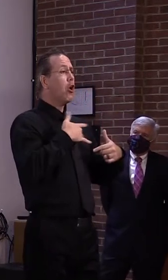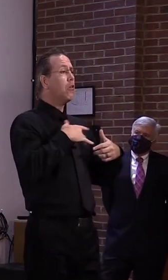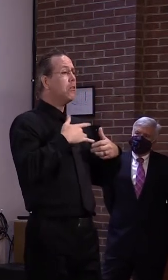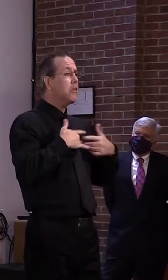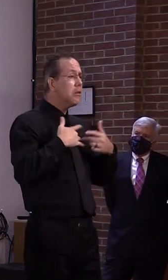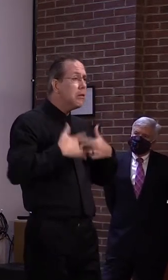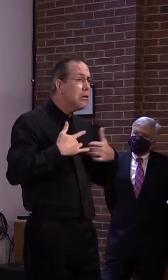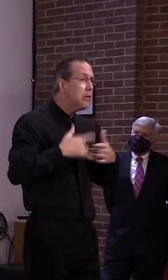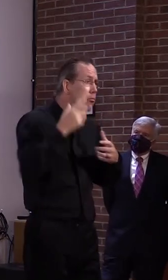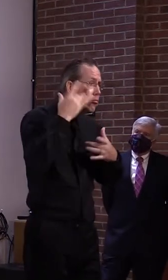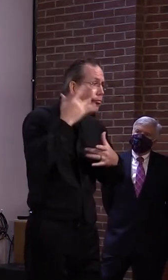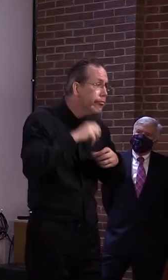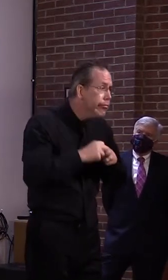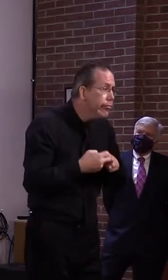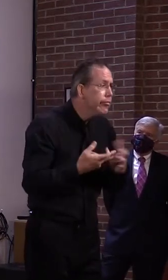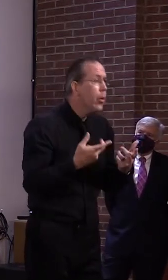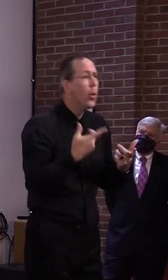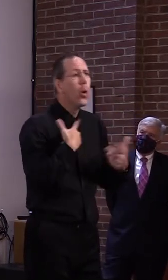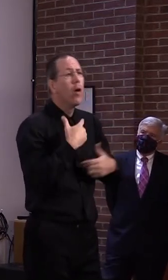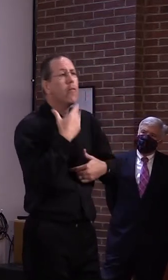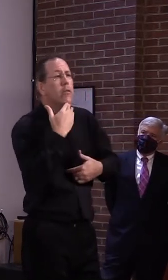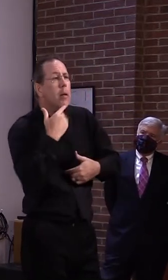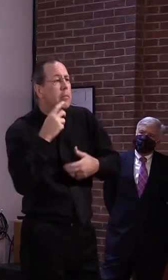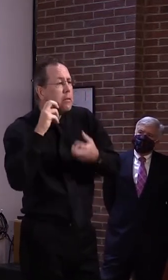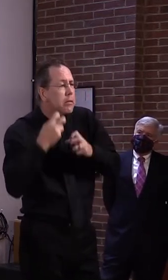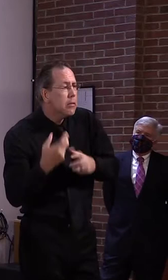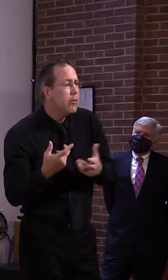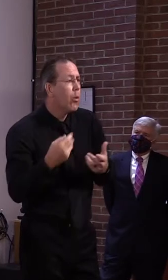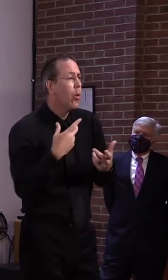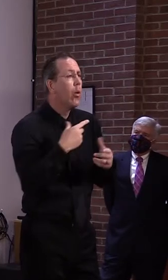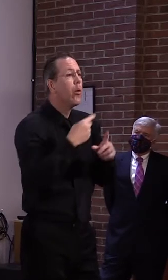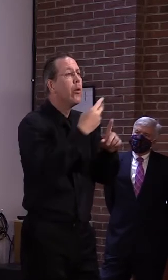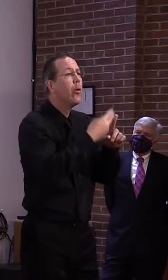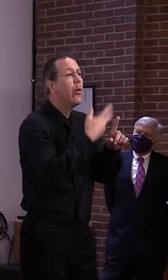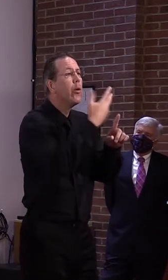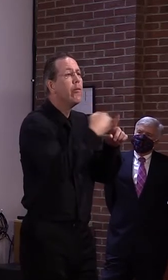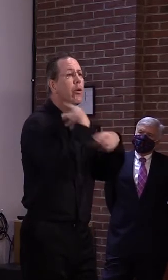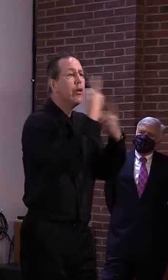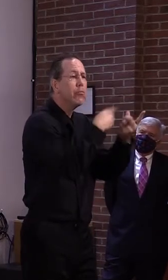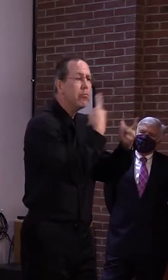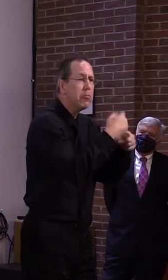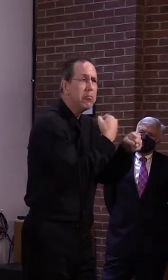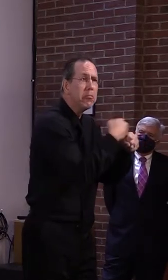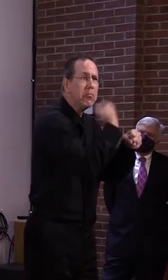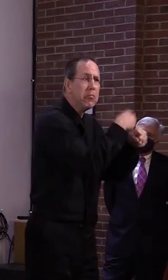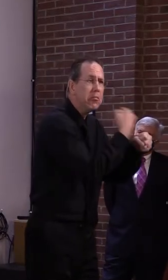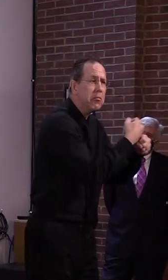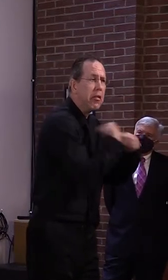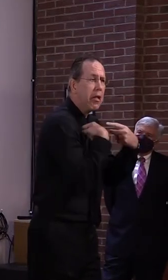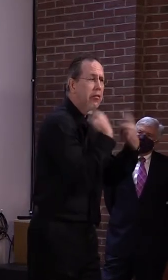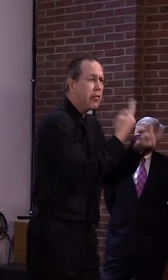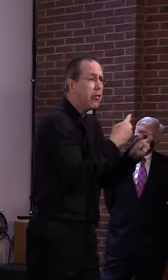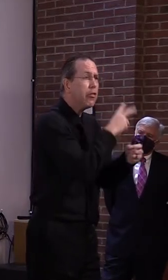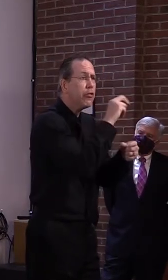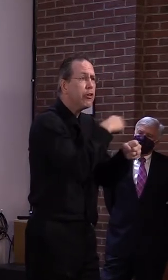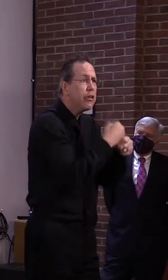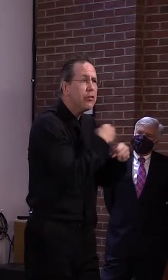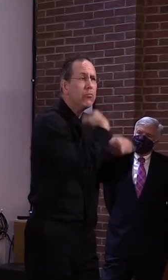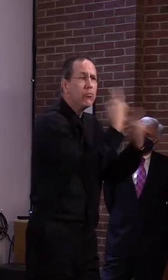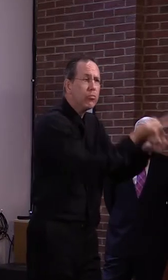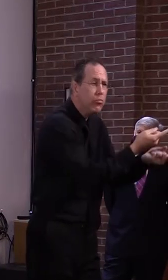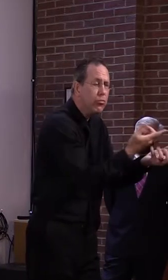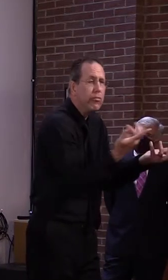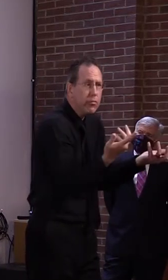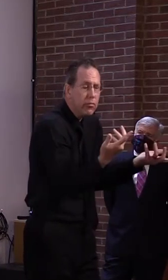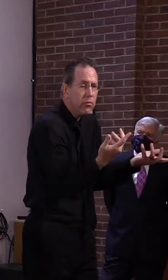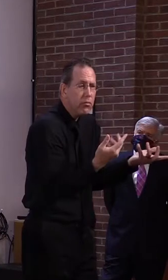sometimes months, sometimes years, sometimes decades. COVID tipped them over.